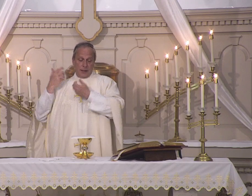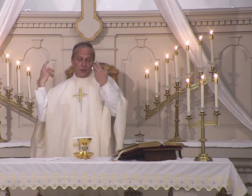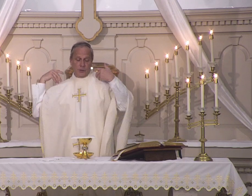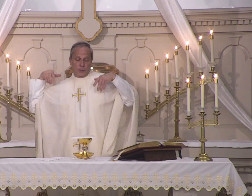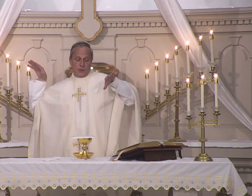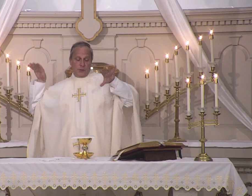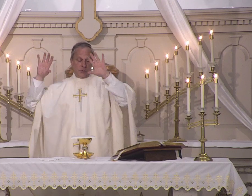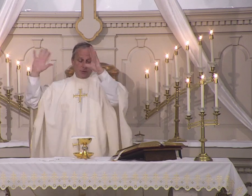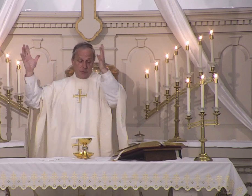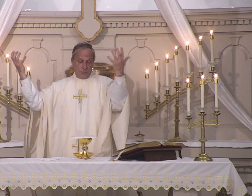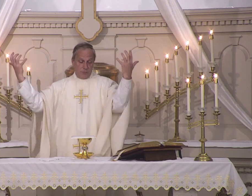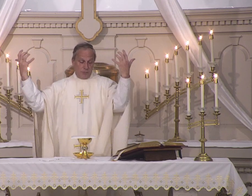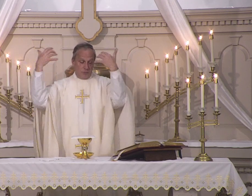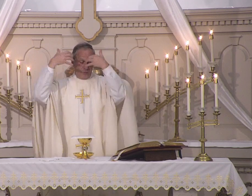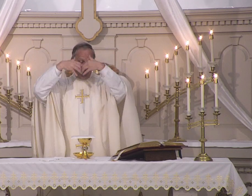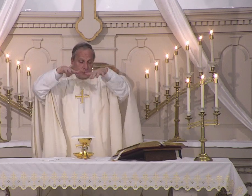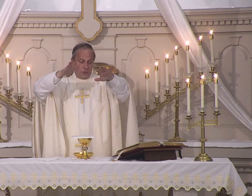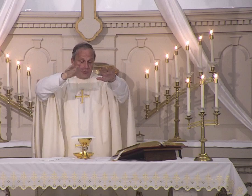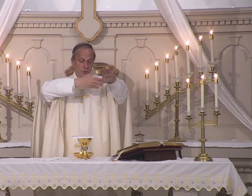with the angelic hosts,